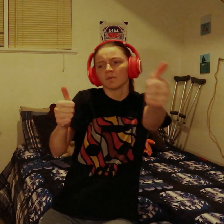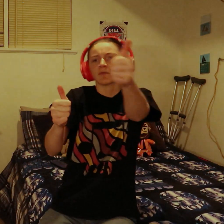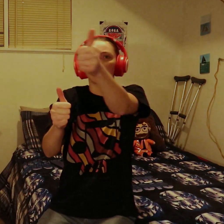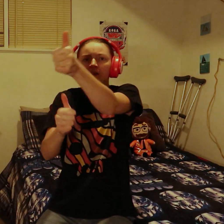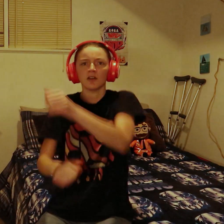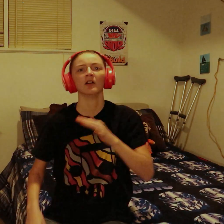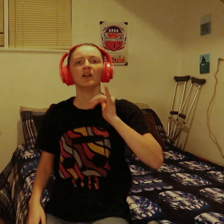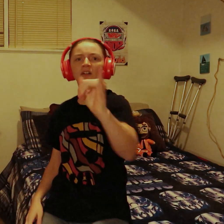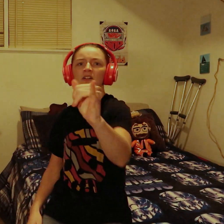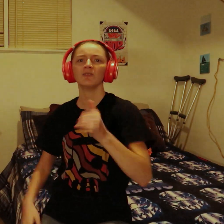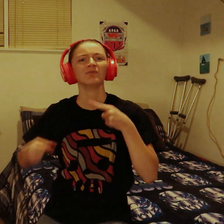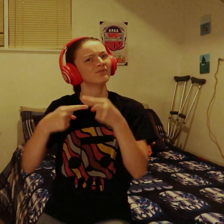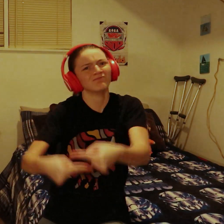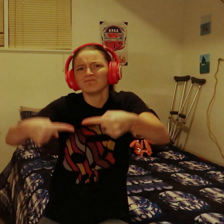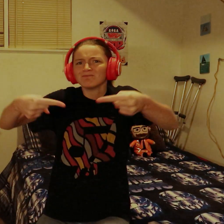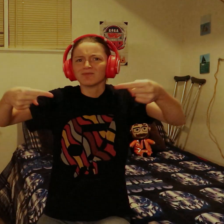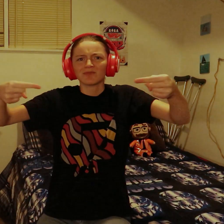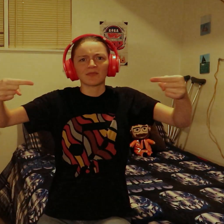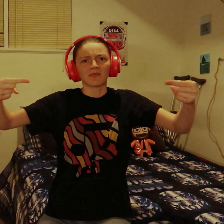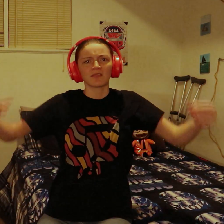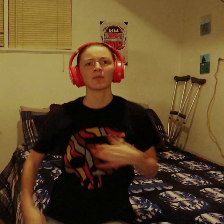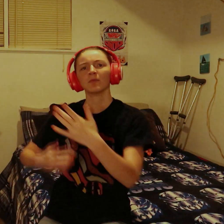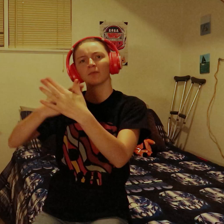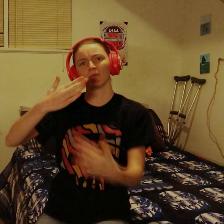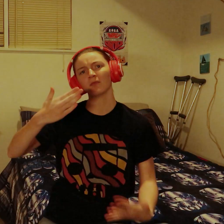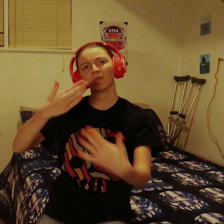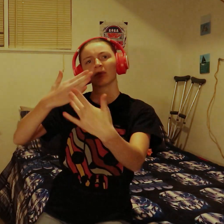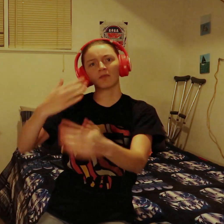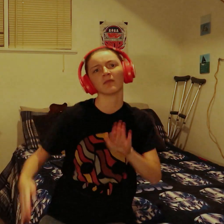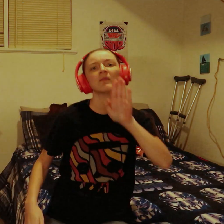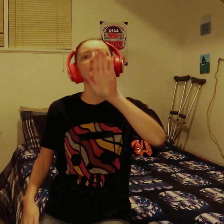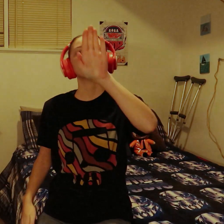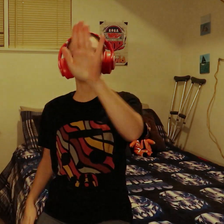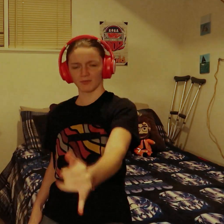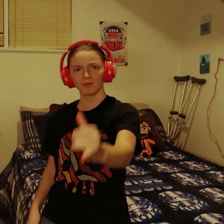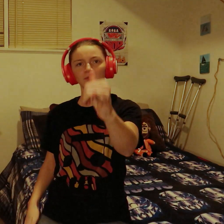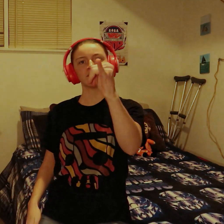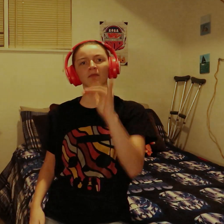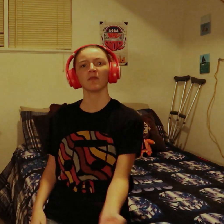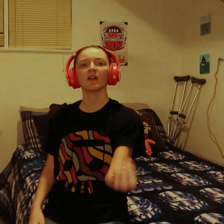more. I'm nothing like you, even if my blood is